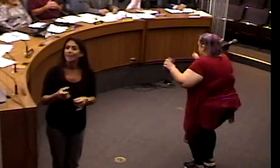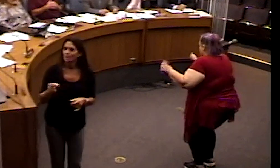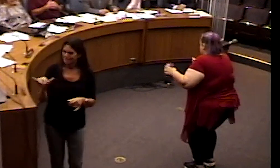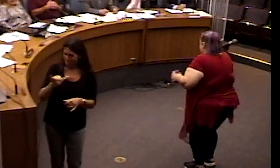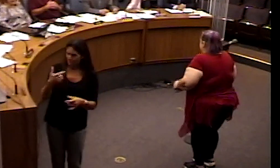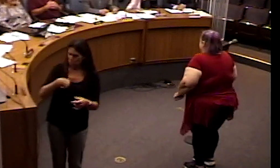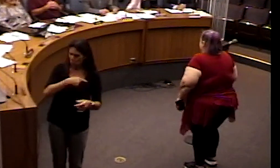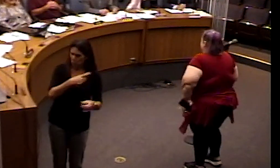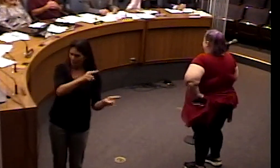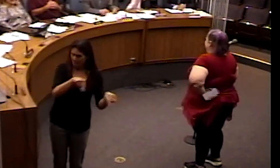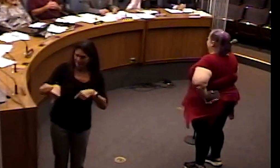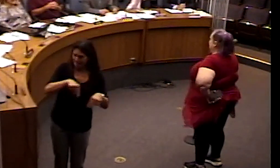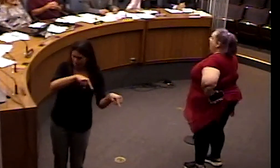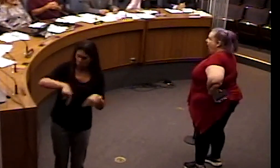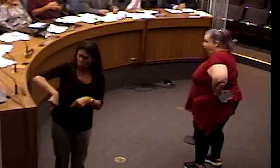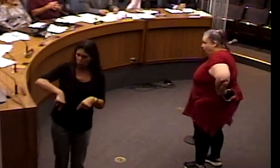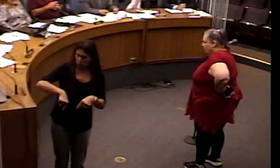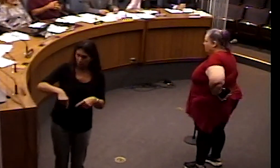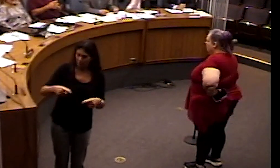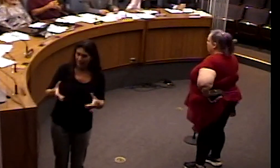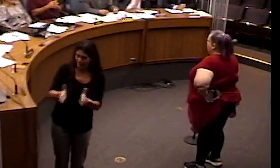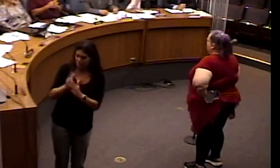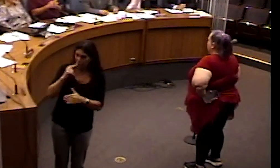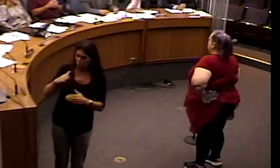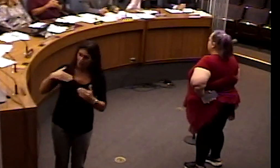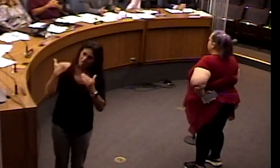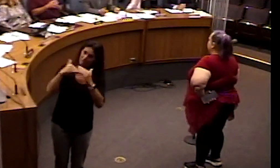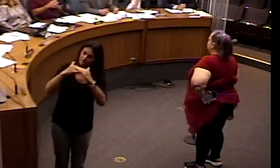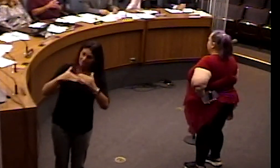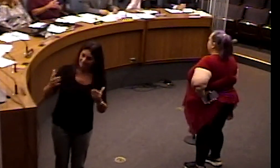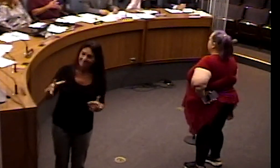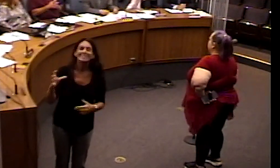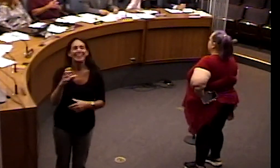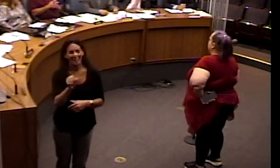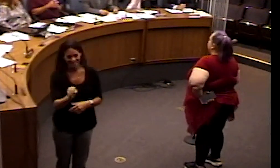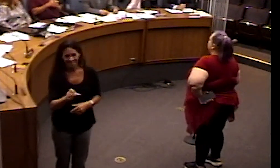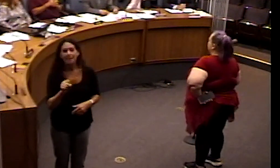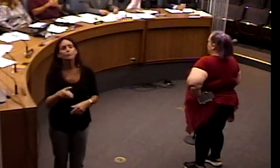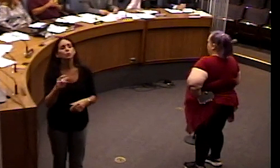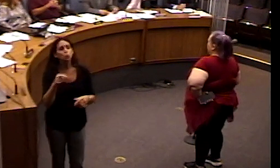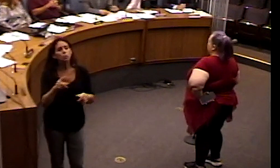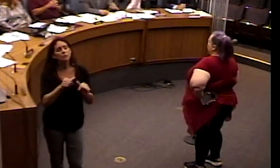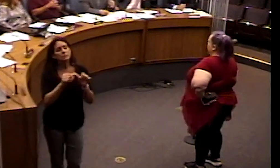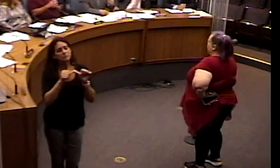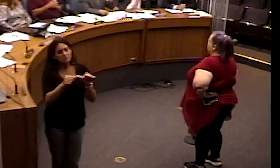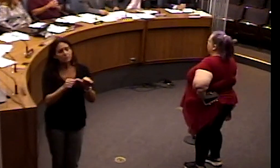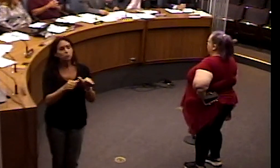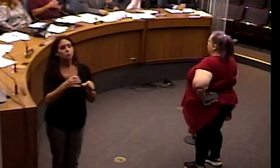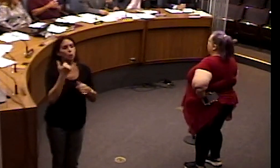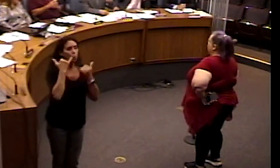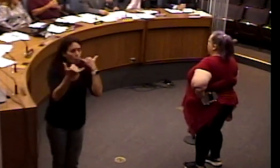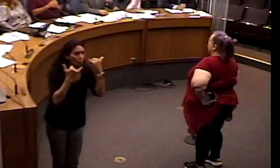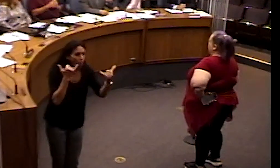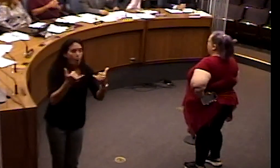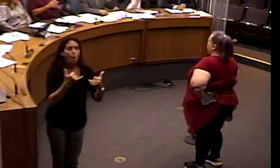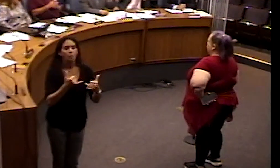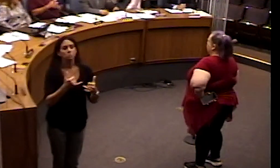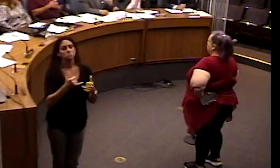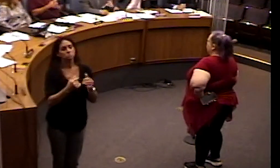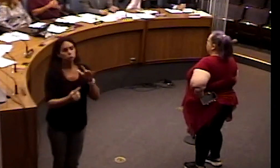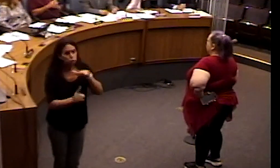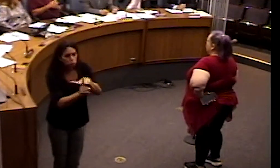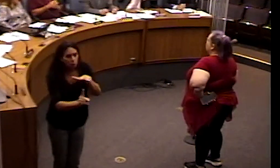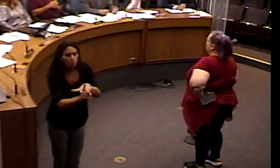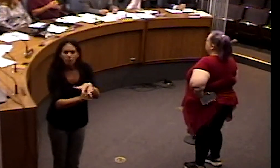Persistent, we're coming here right now. Well, yeah. And if you do that, somebody's going to listen. And you don't have to stop there. They have